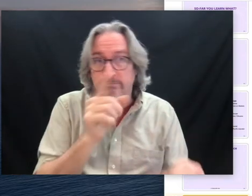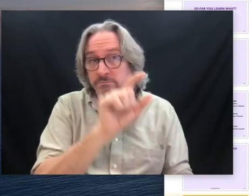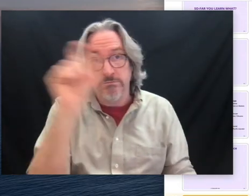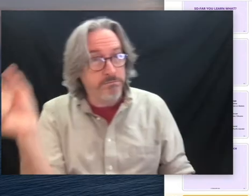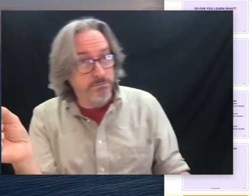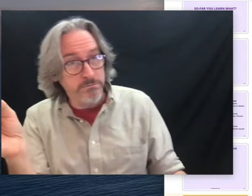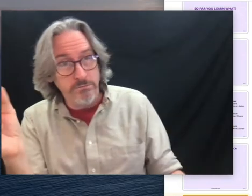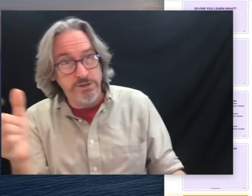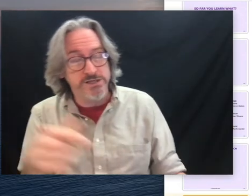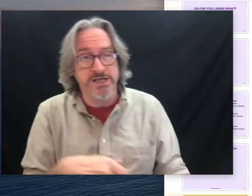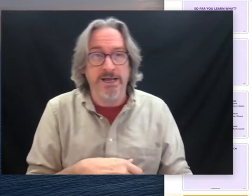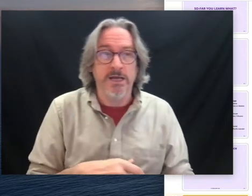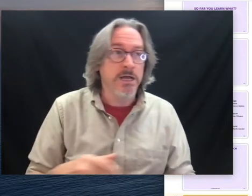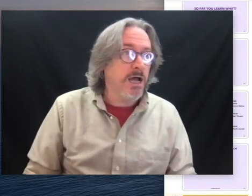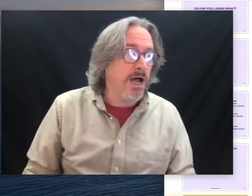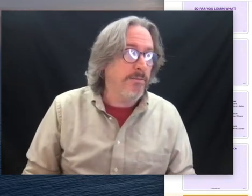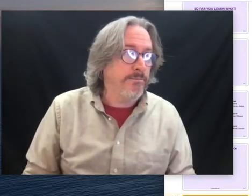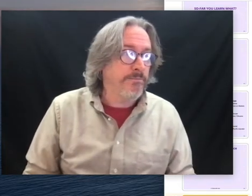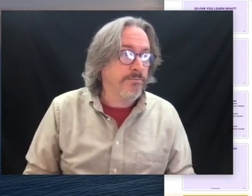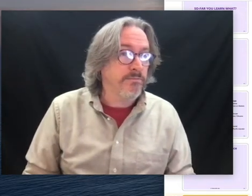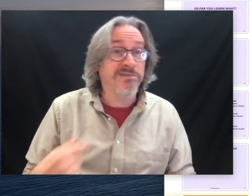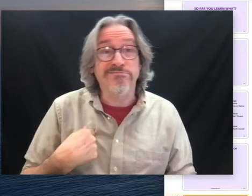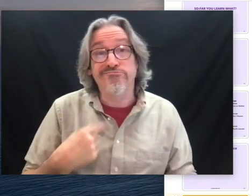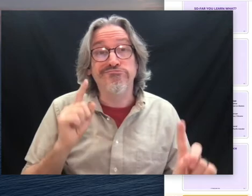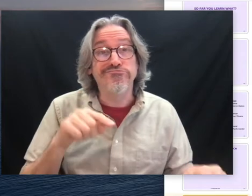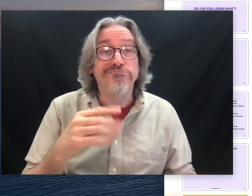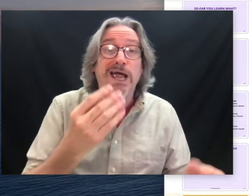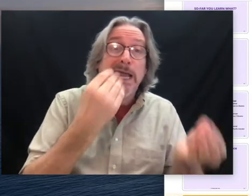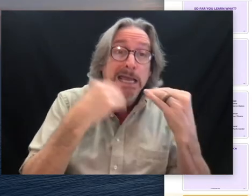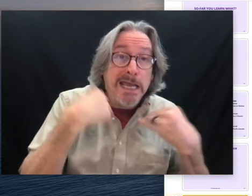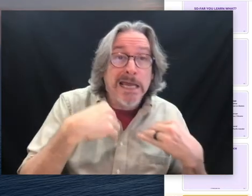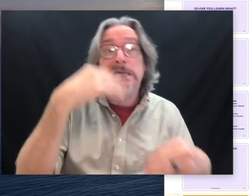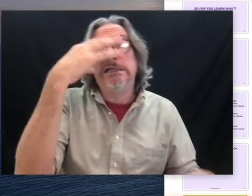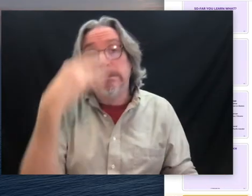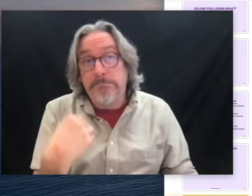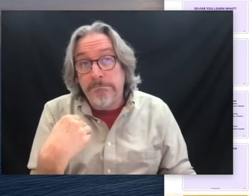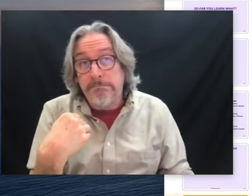and. We just say, and